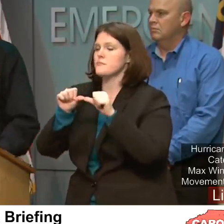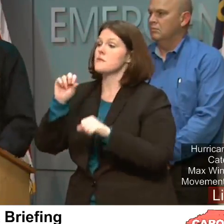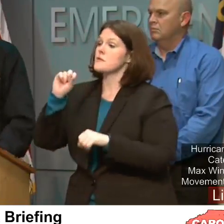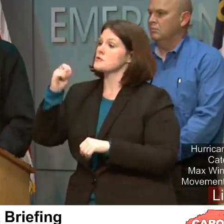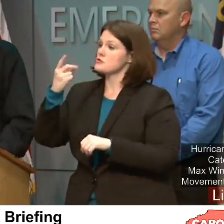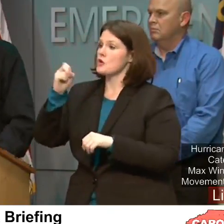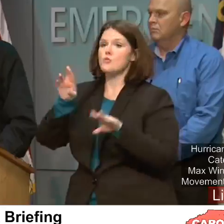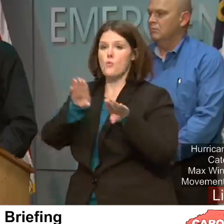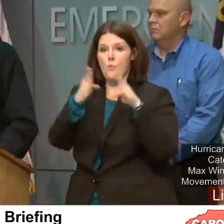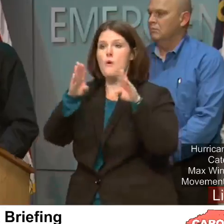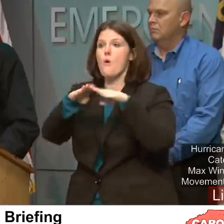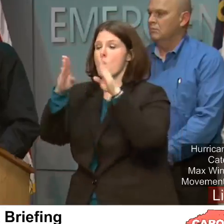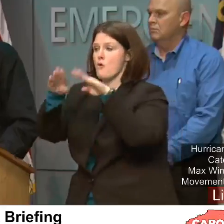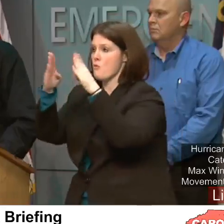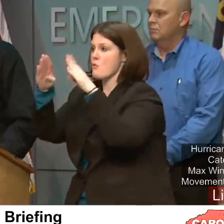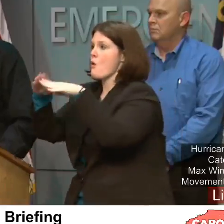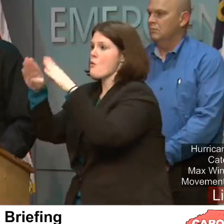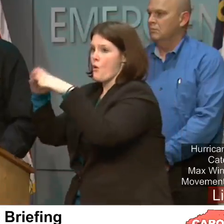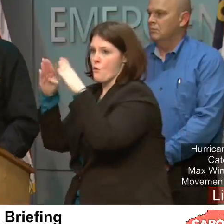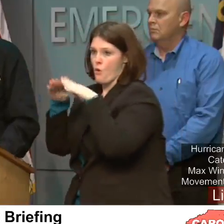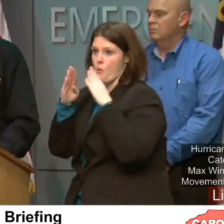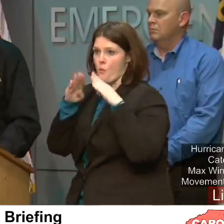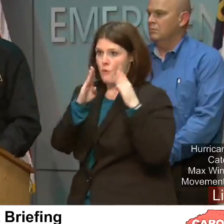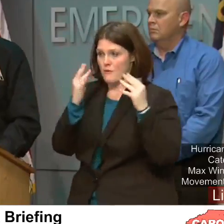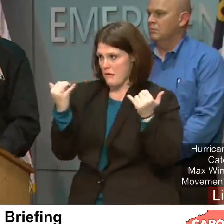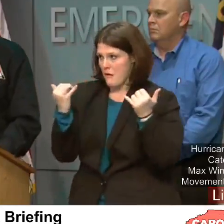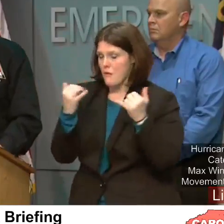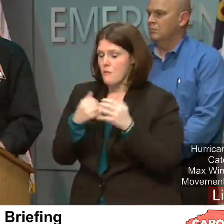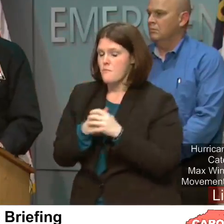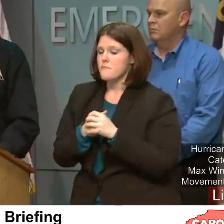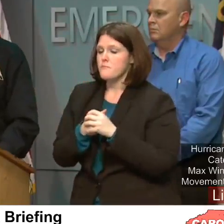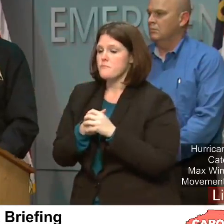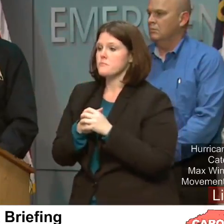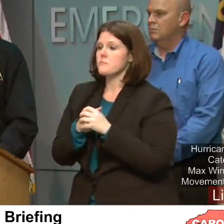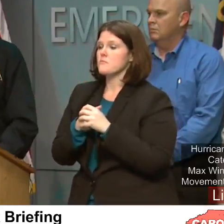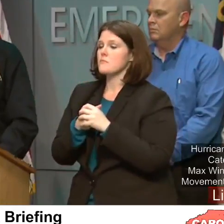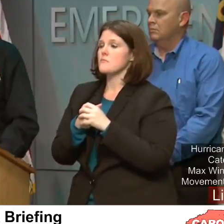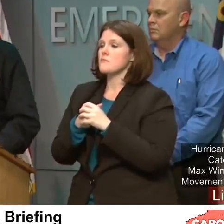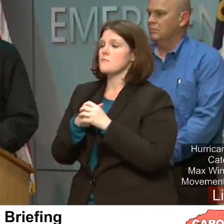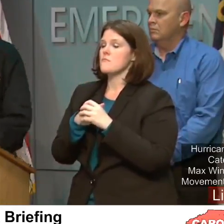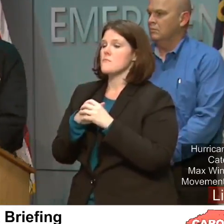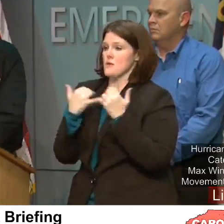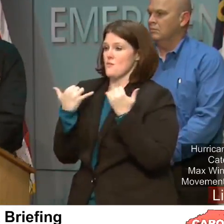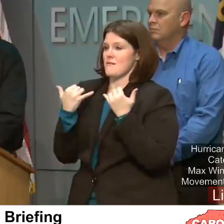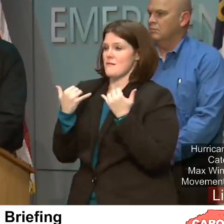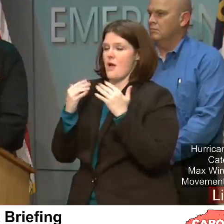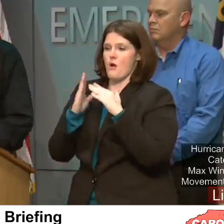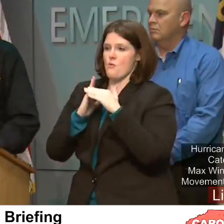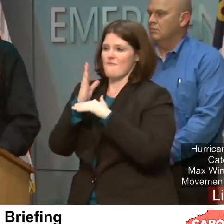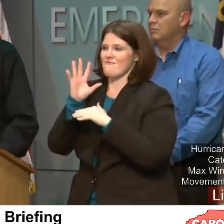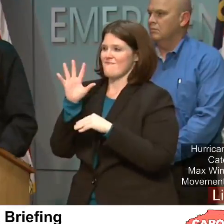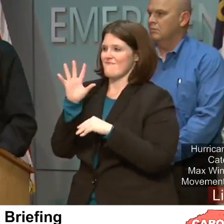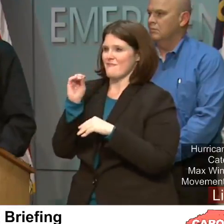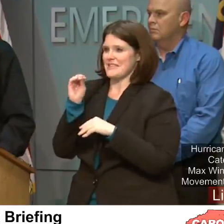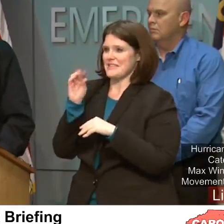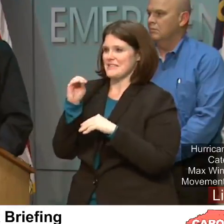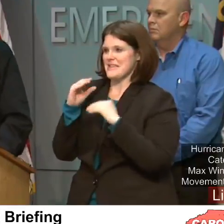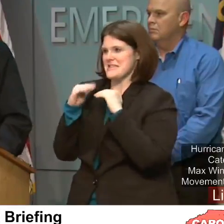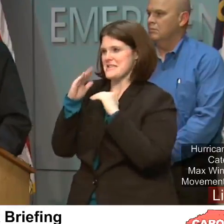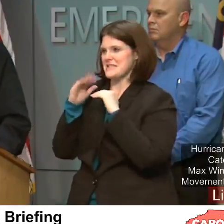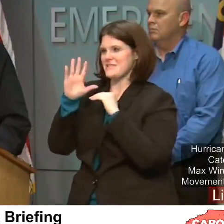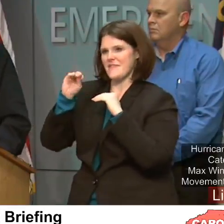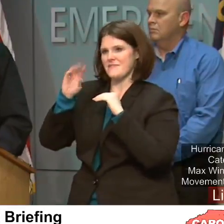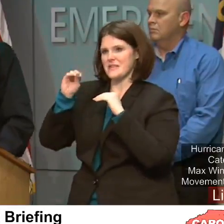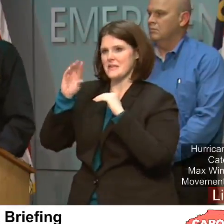to take in people displaced by evacuations. At least 50 shelters are open now across